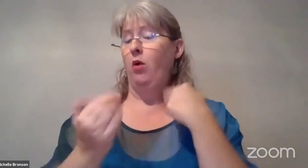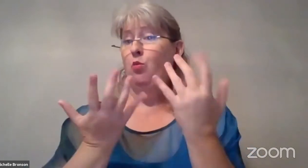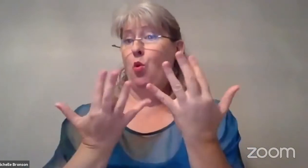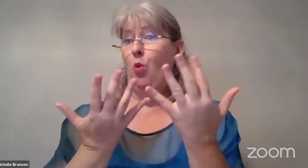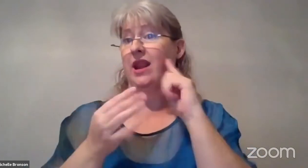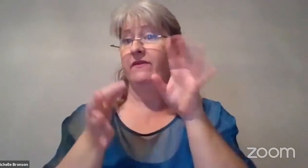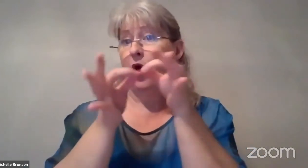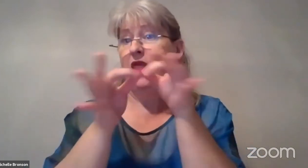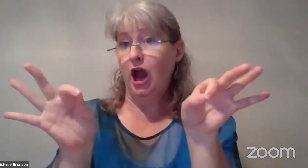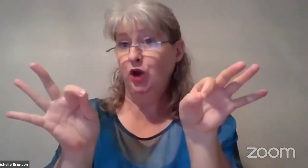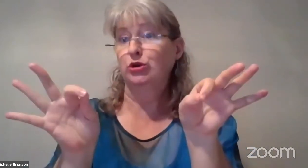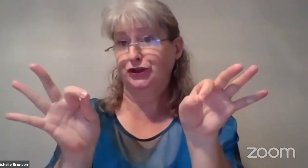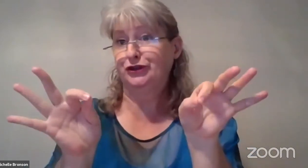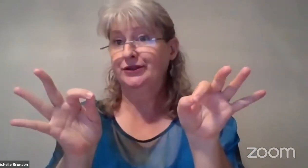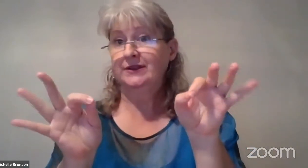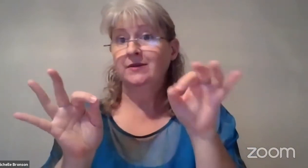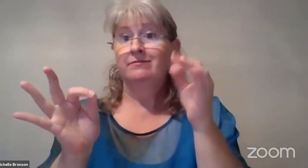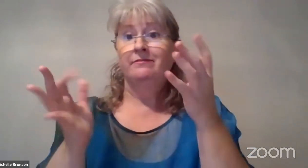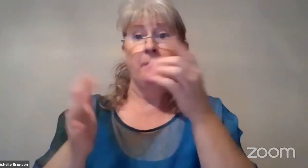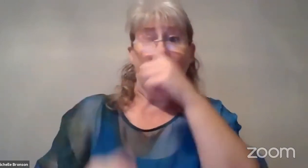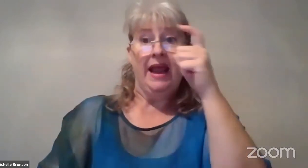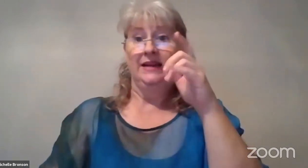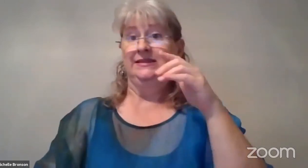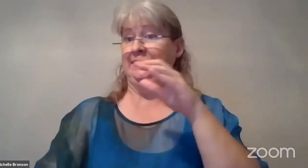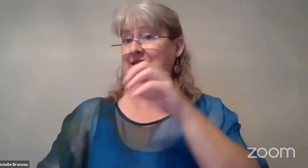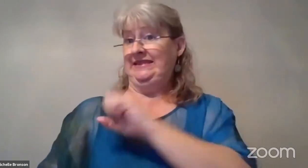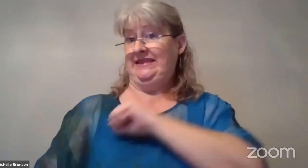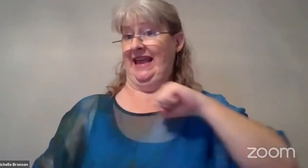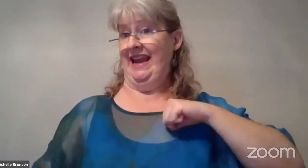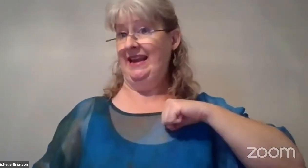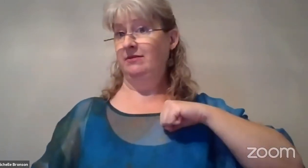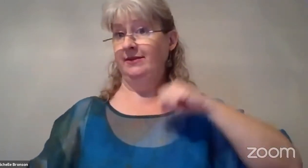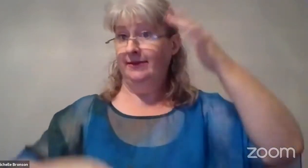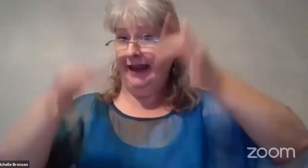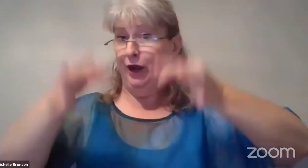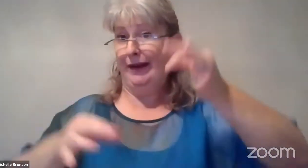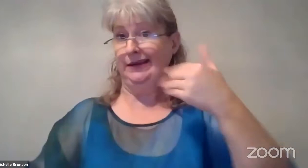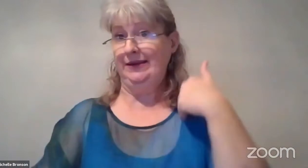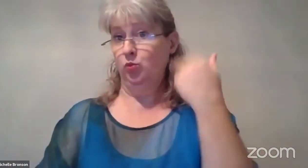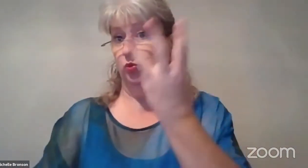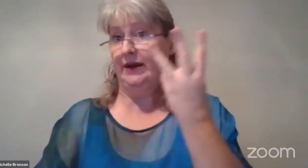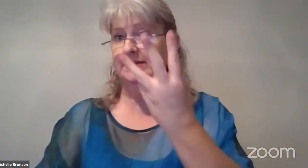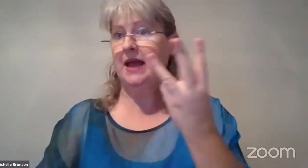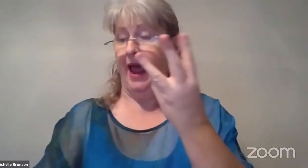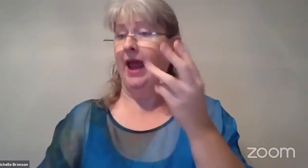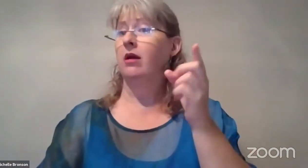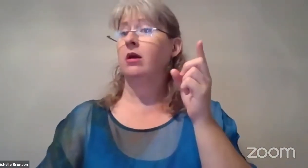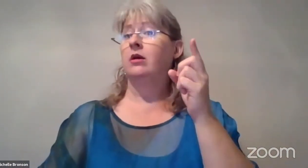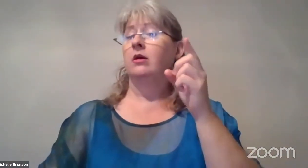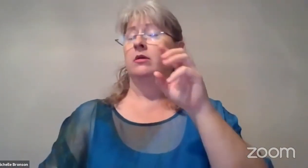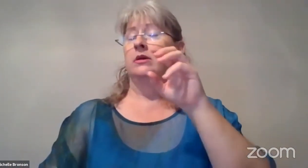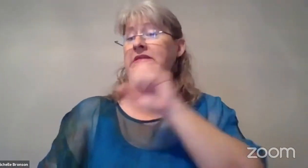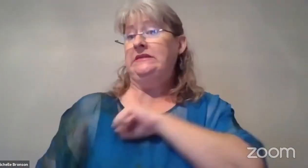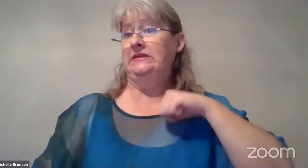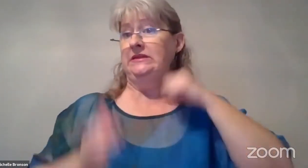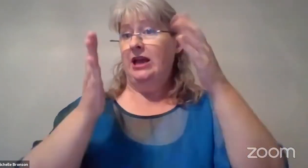to that bill, in writing my report, I am waiting for the language because the Senate had their hearing